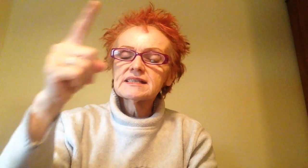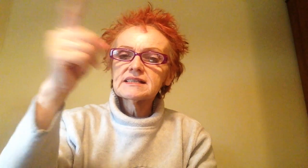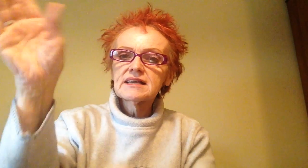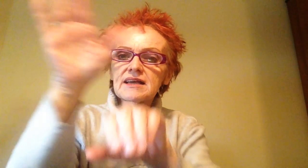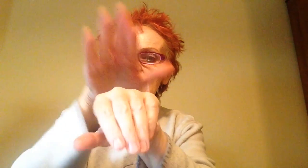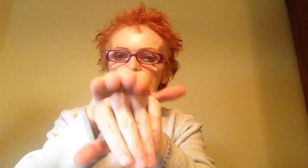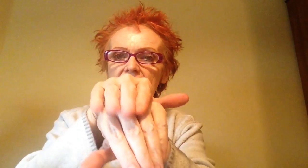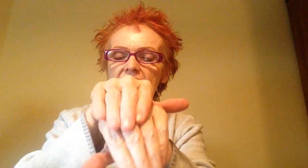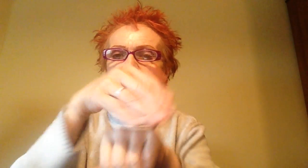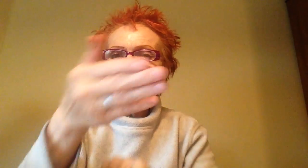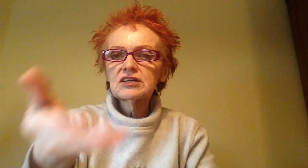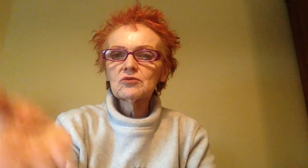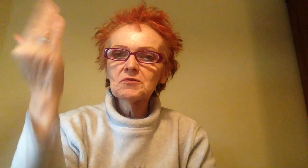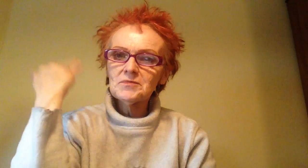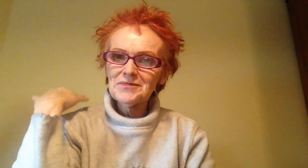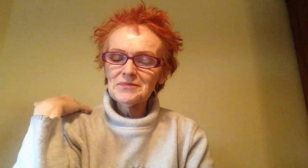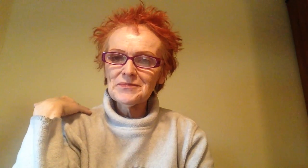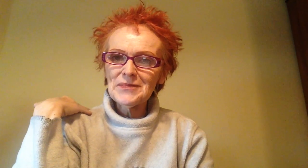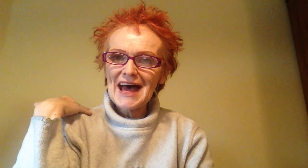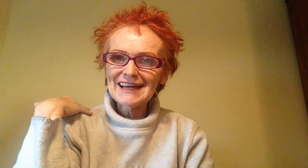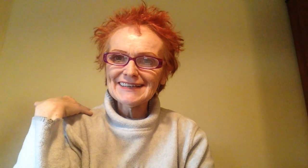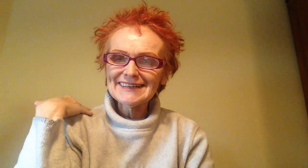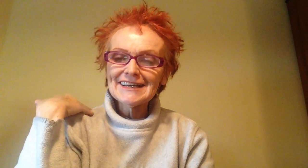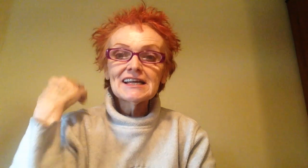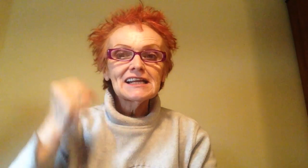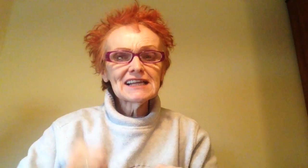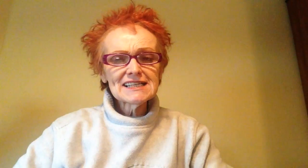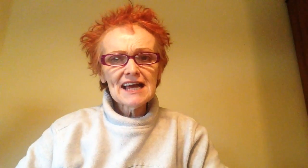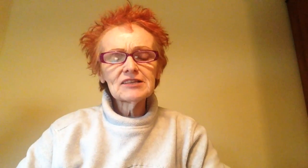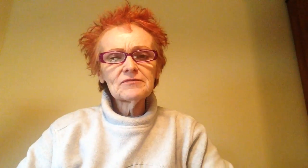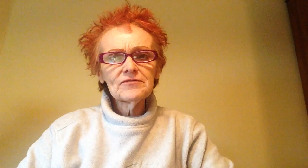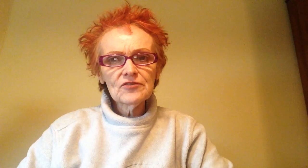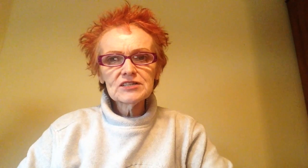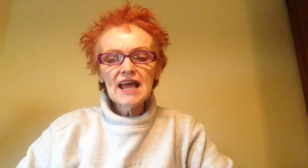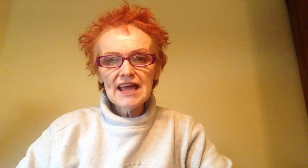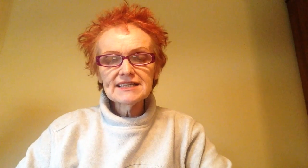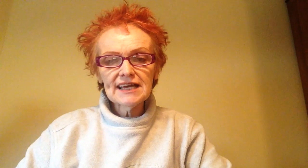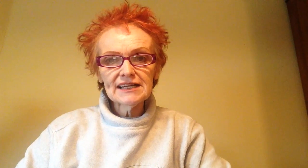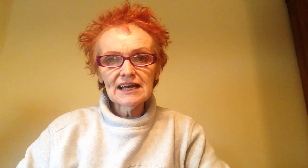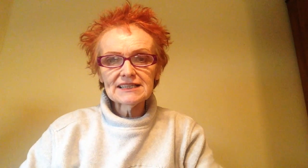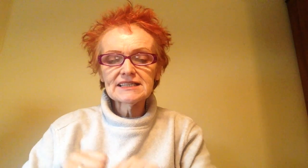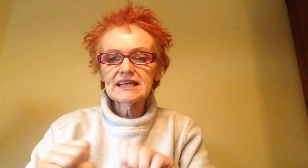always at your back. Now let's sign the first and second lines